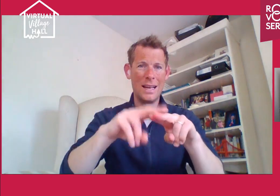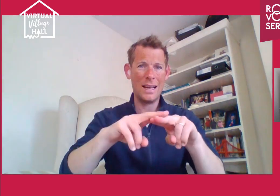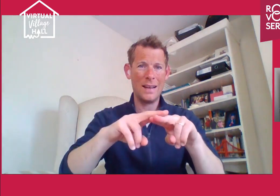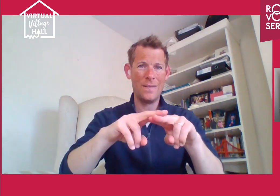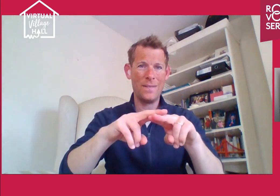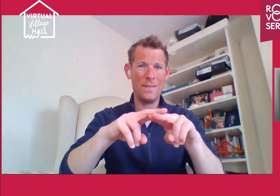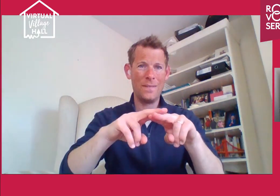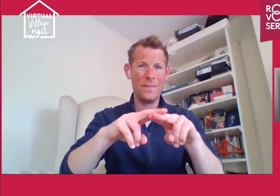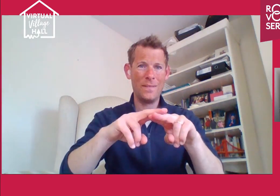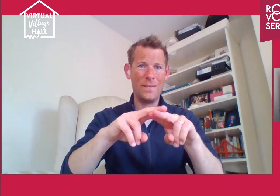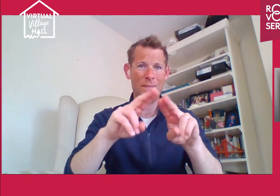F,